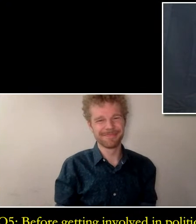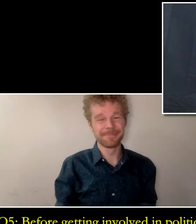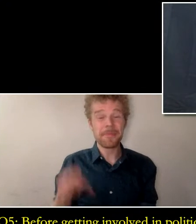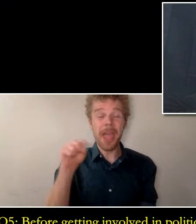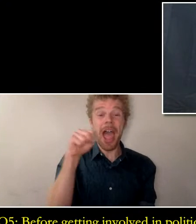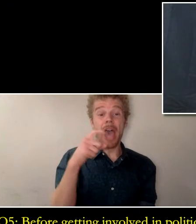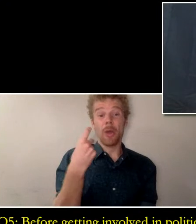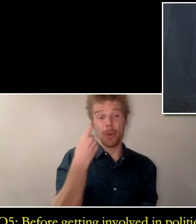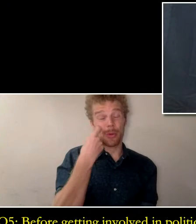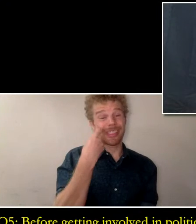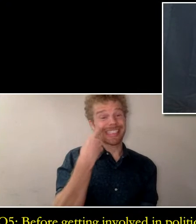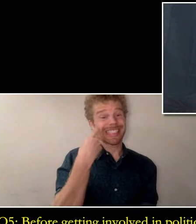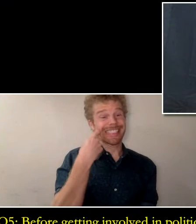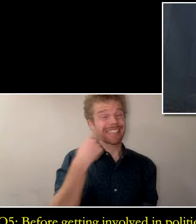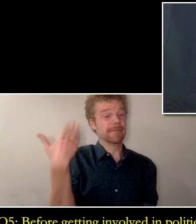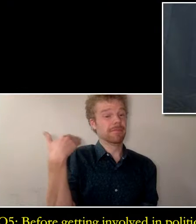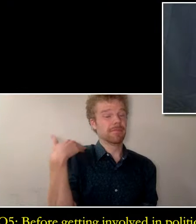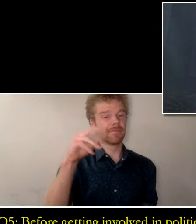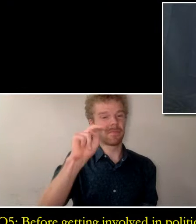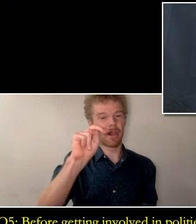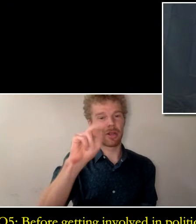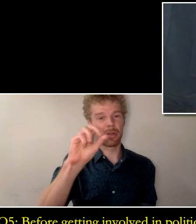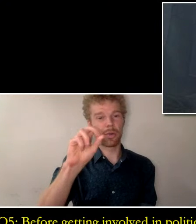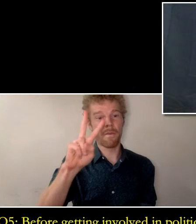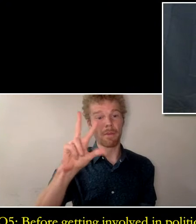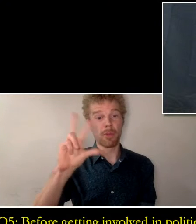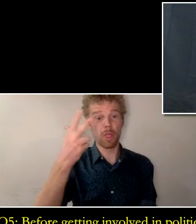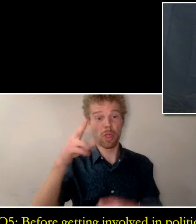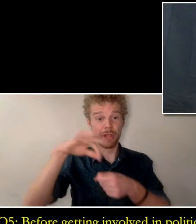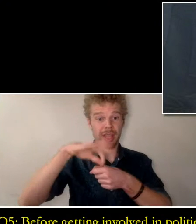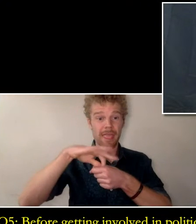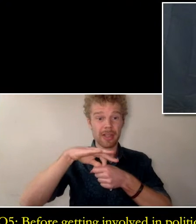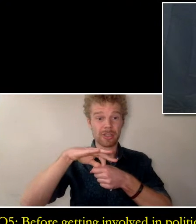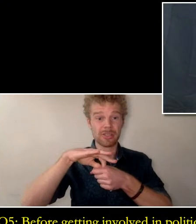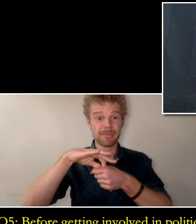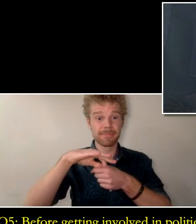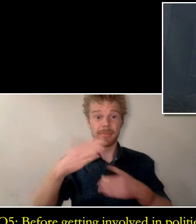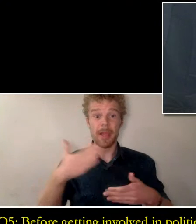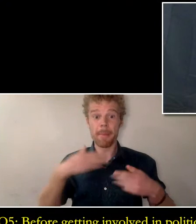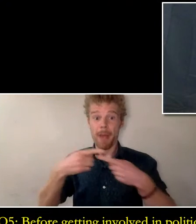Same here. Rob, do you want to add anything else?